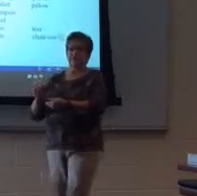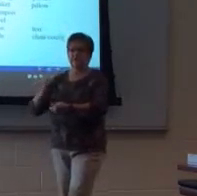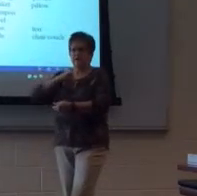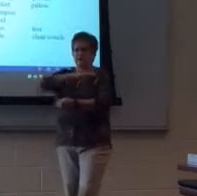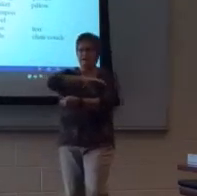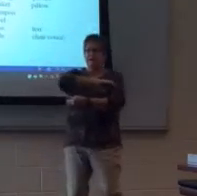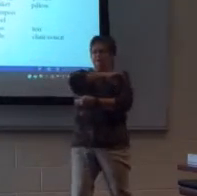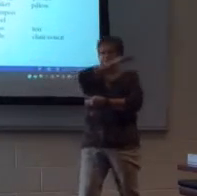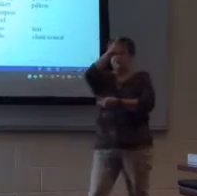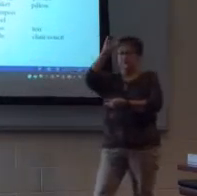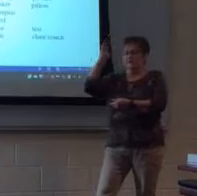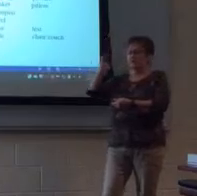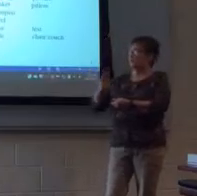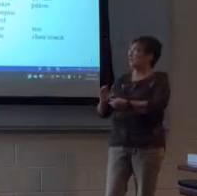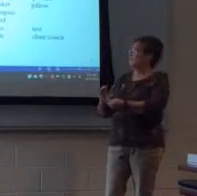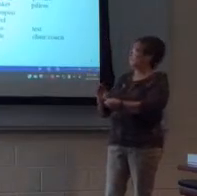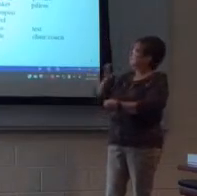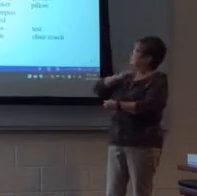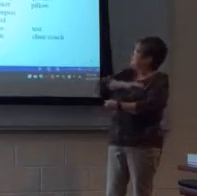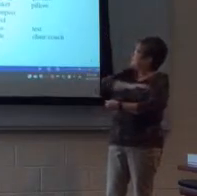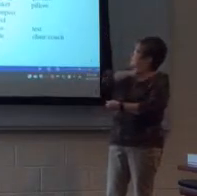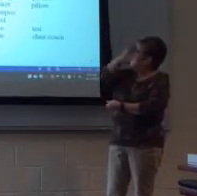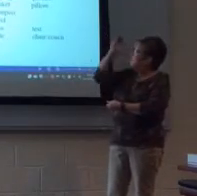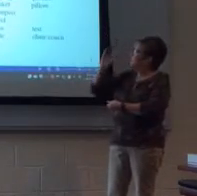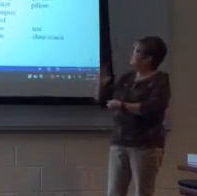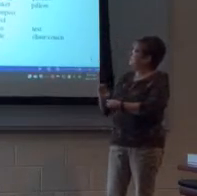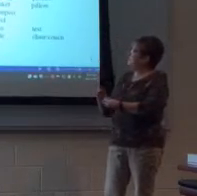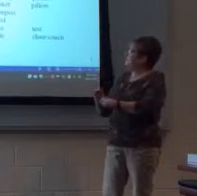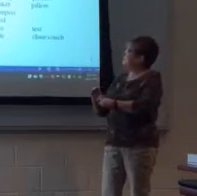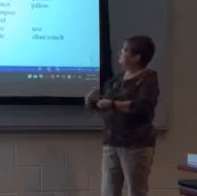a wreath. Christmas.